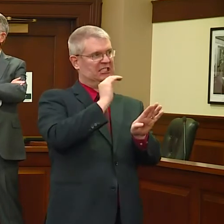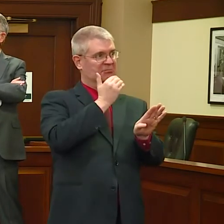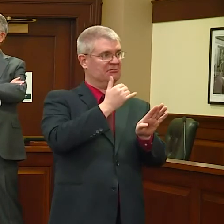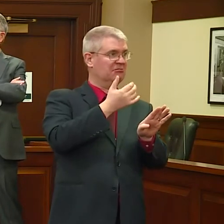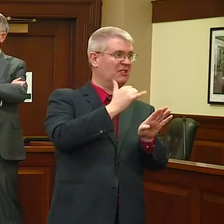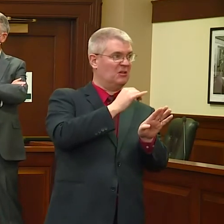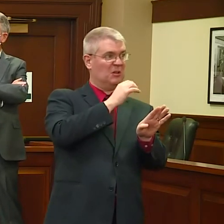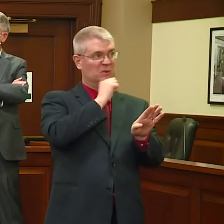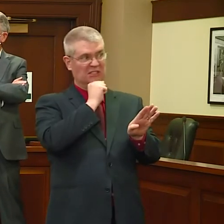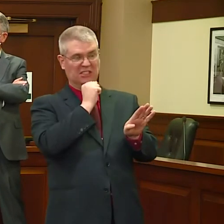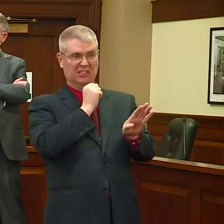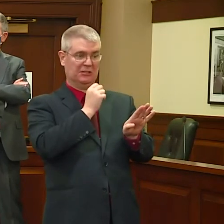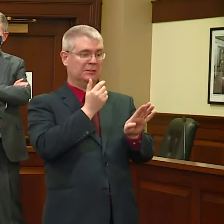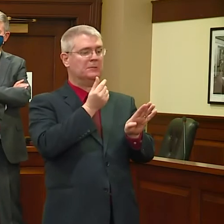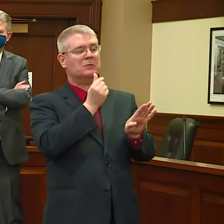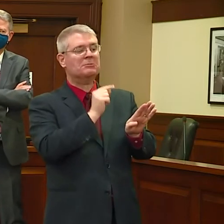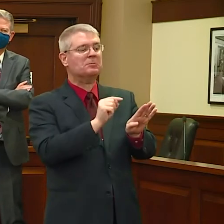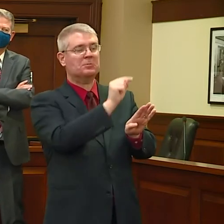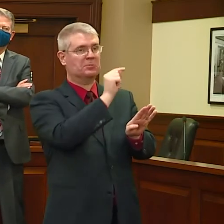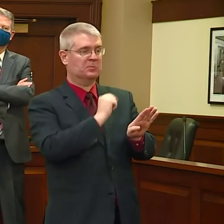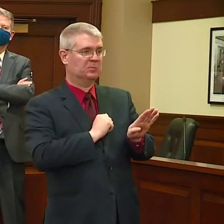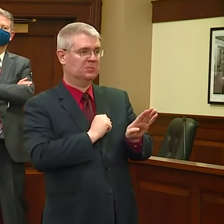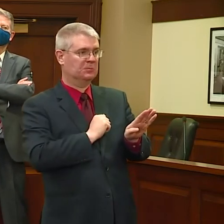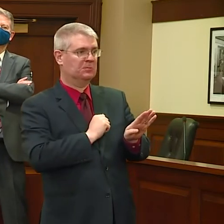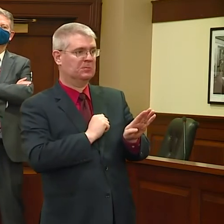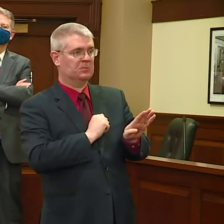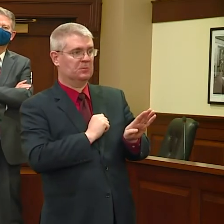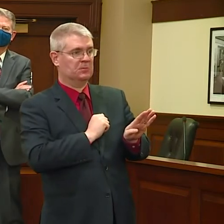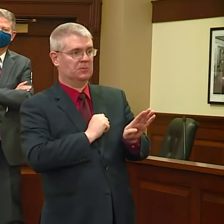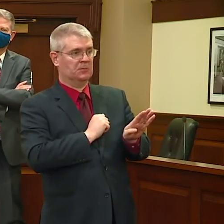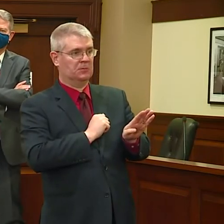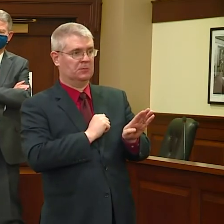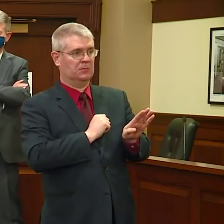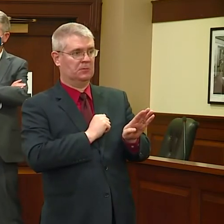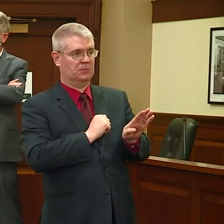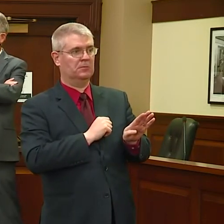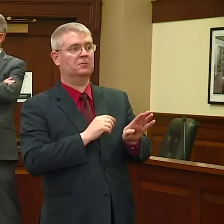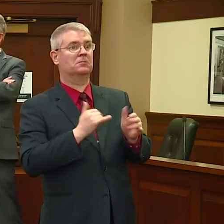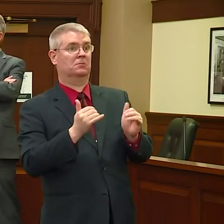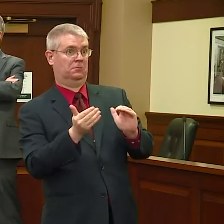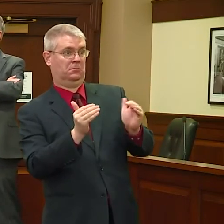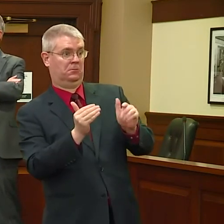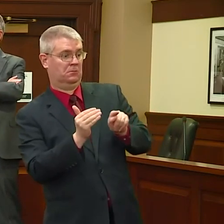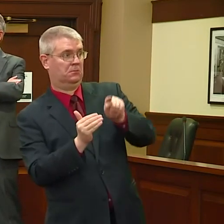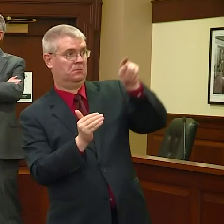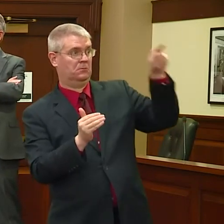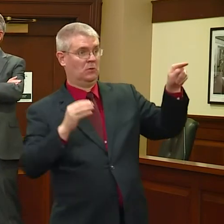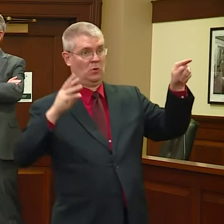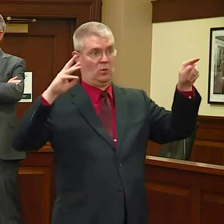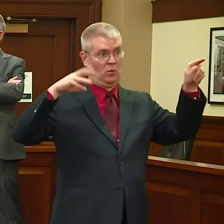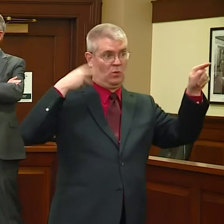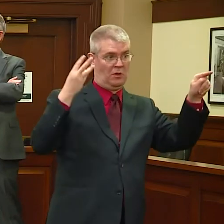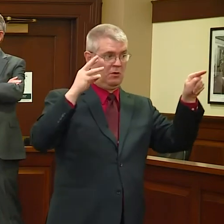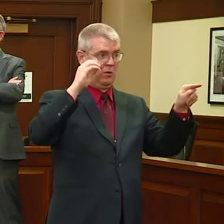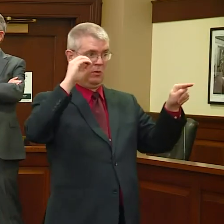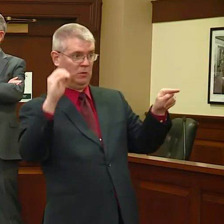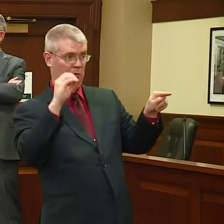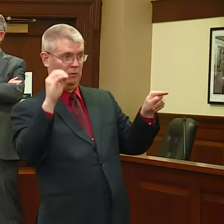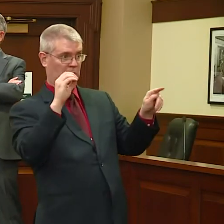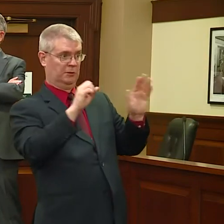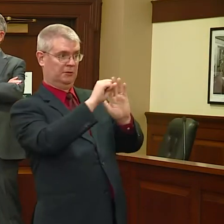especially Washington State, of course, got hit very hard, but they're starting to see decreases throughout the state. Although we